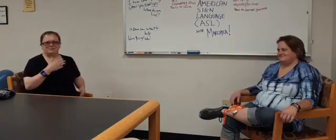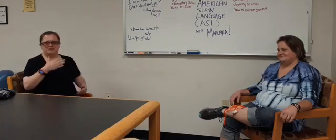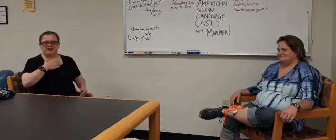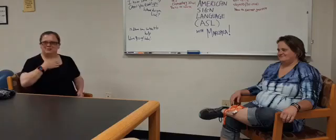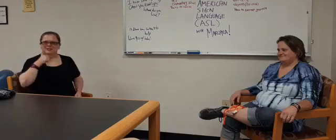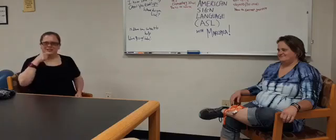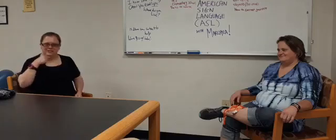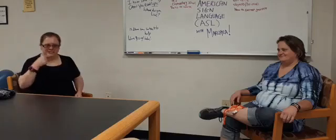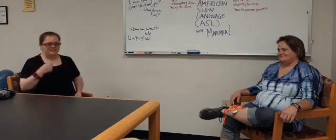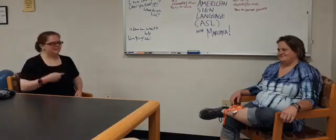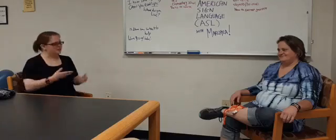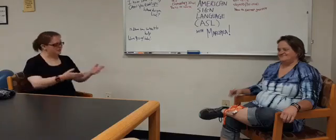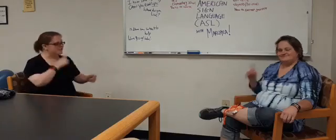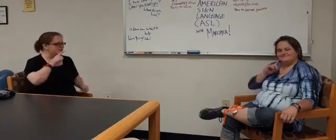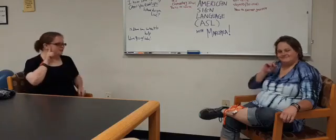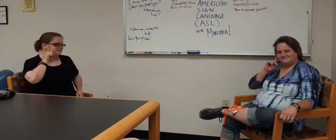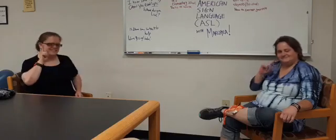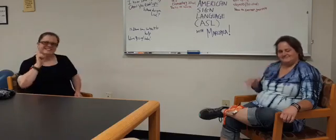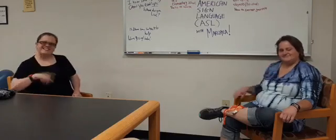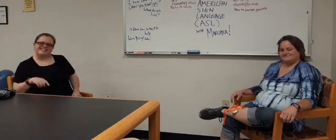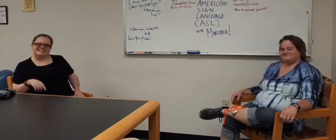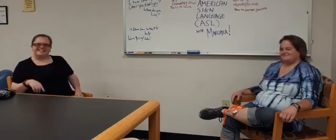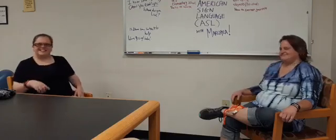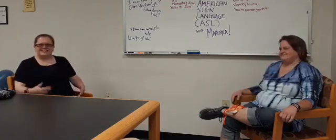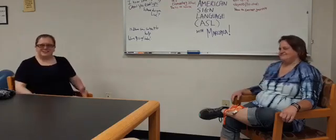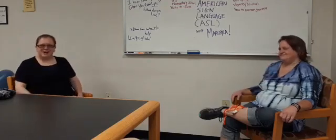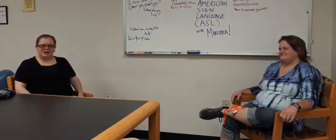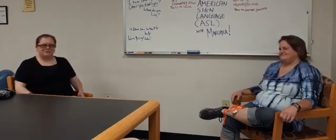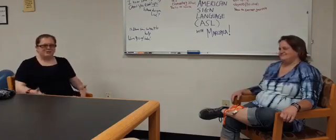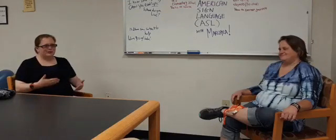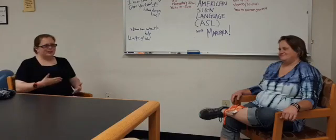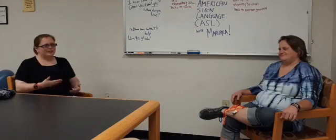I'm hearing and she's deaf. So we're gonna